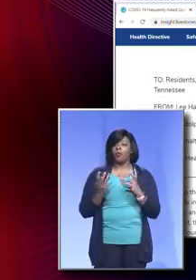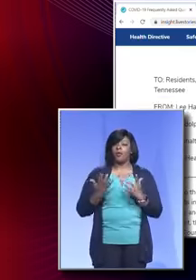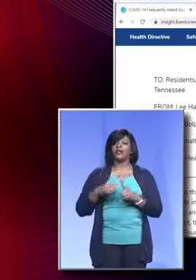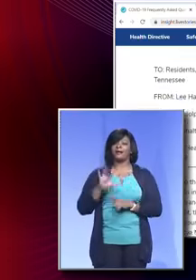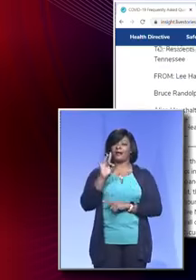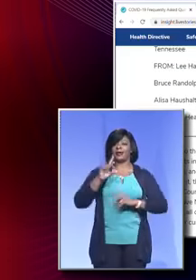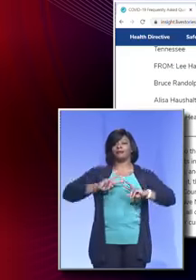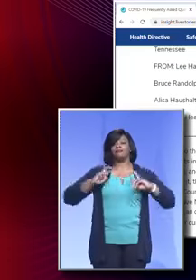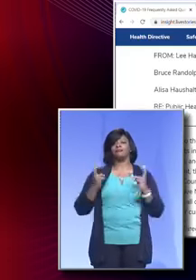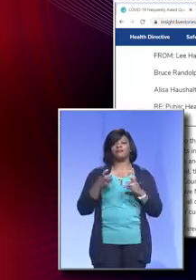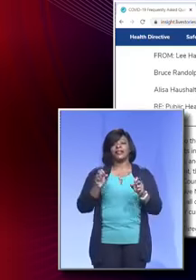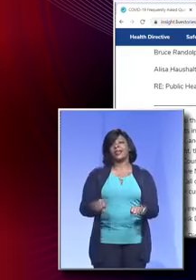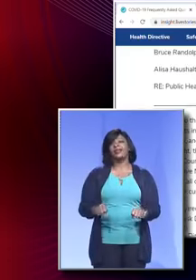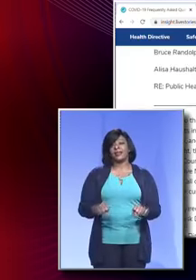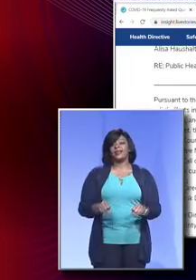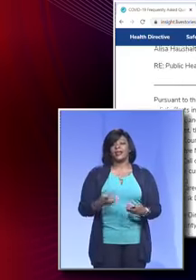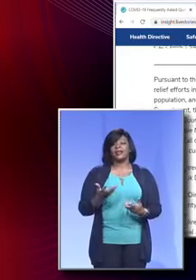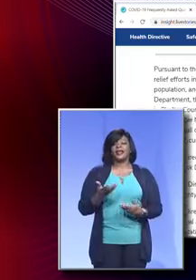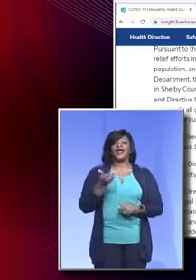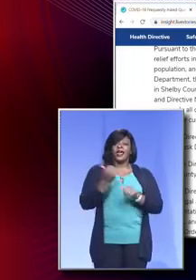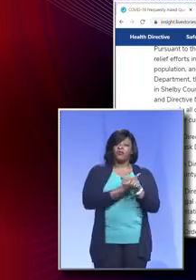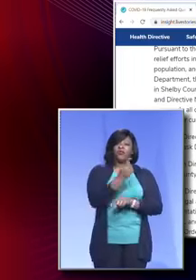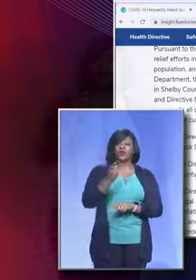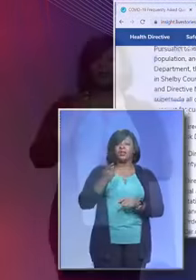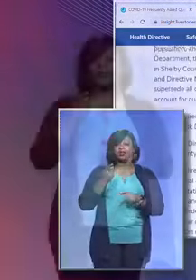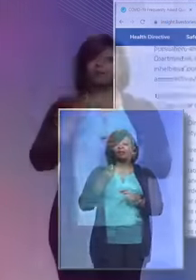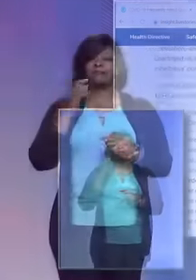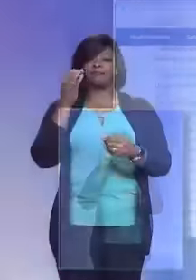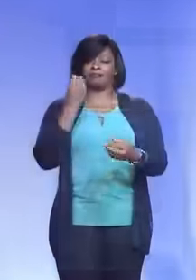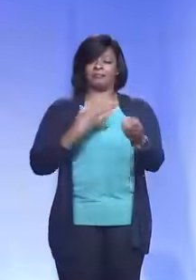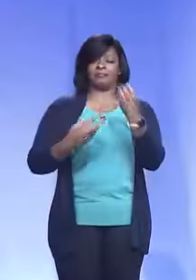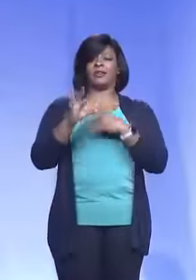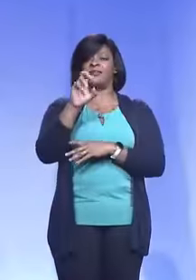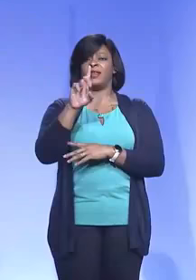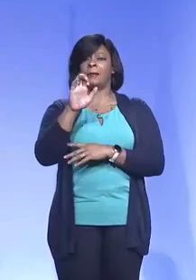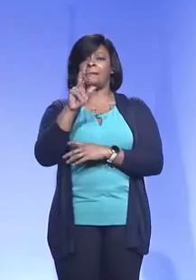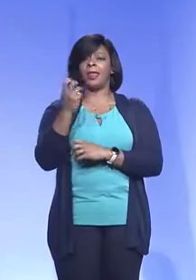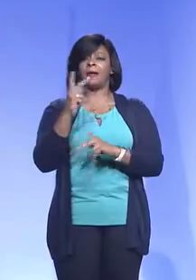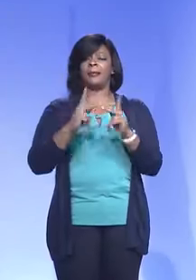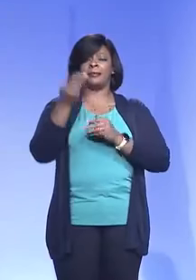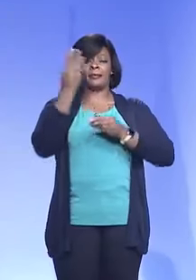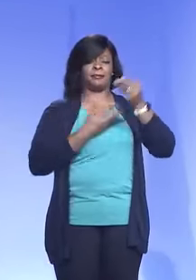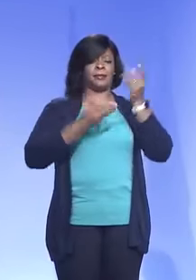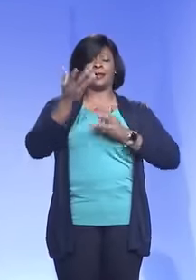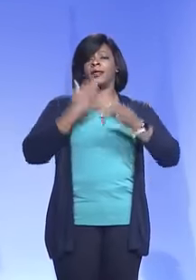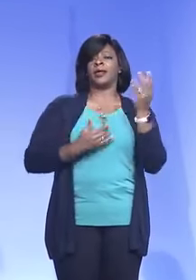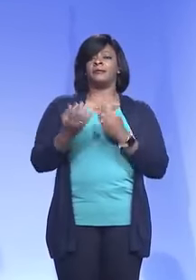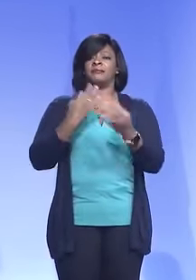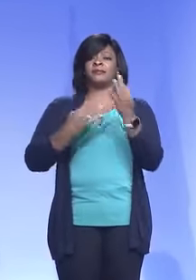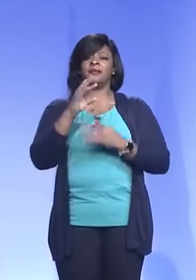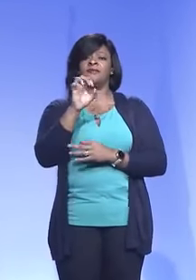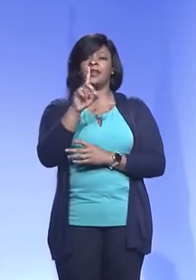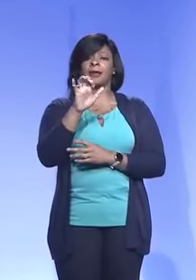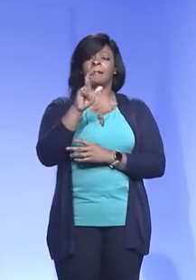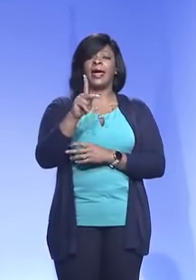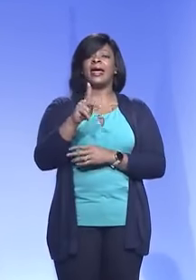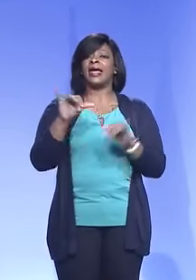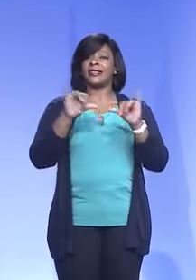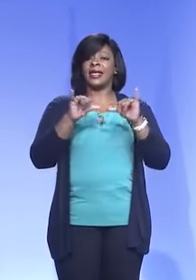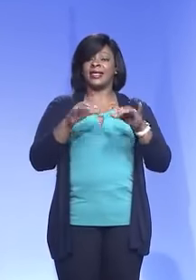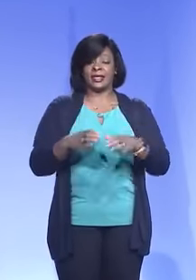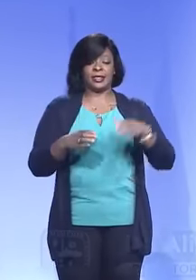8. And then everyone has given feedback, or a large number of people have given feedback on the distancing that